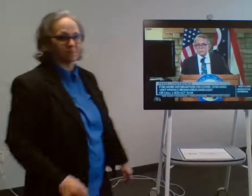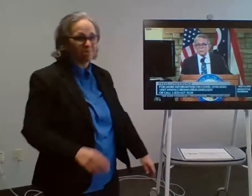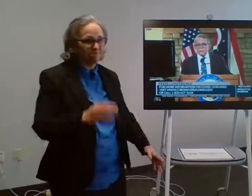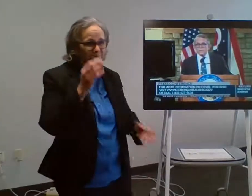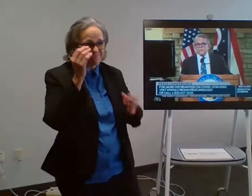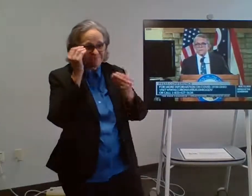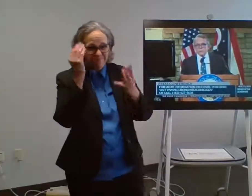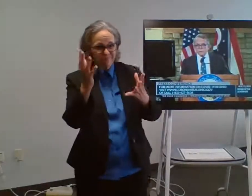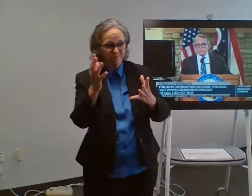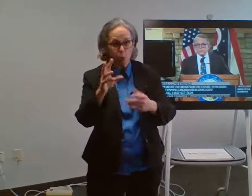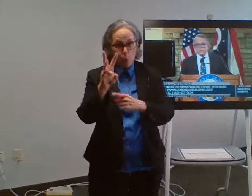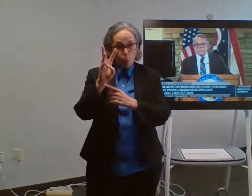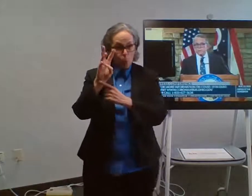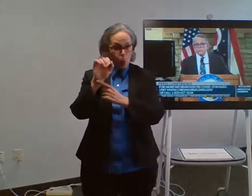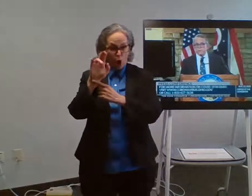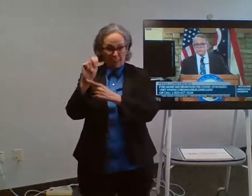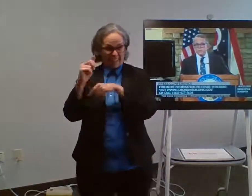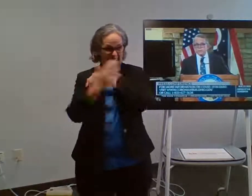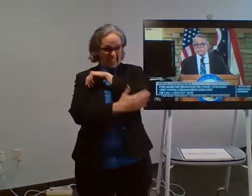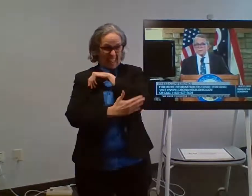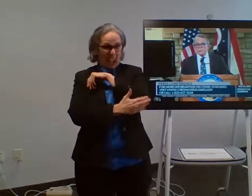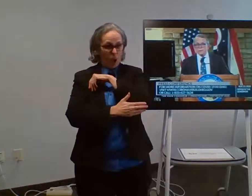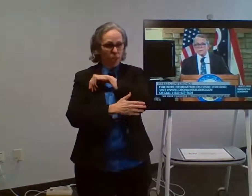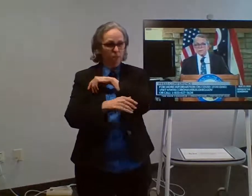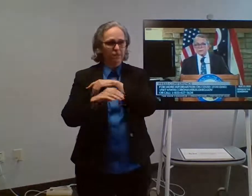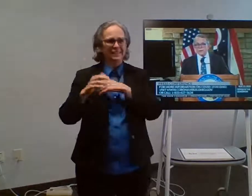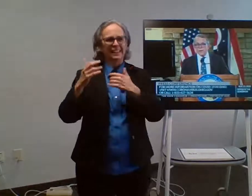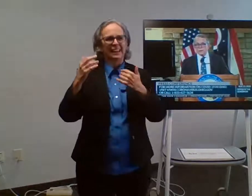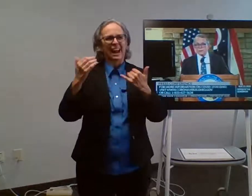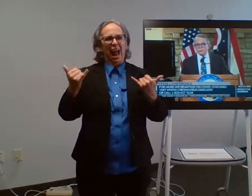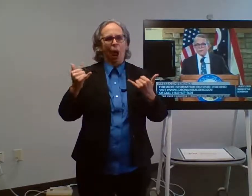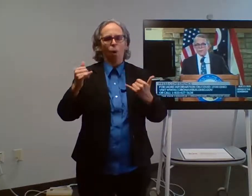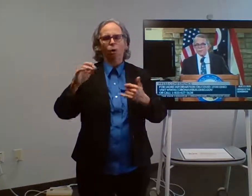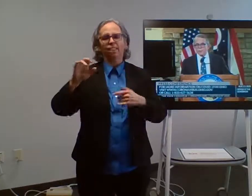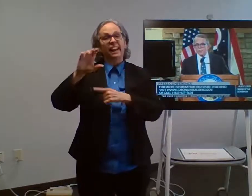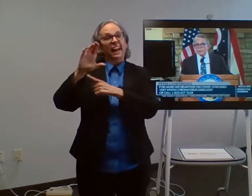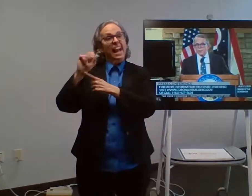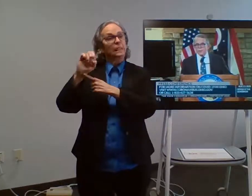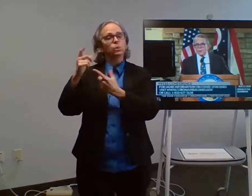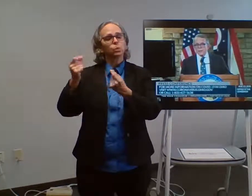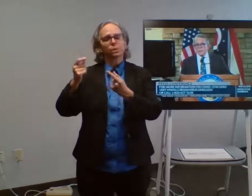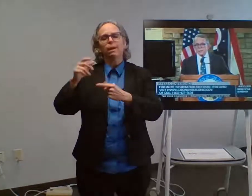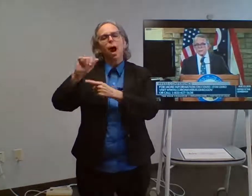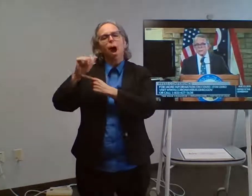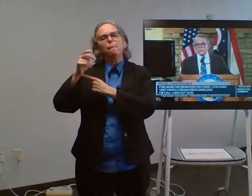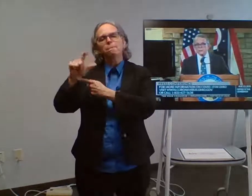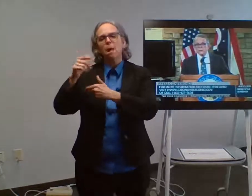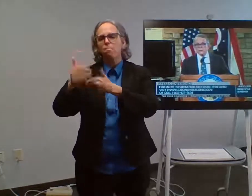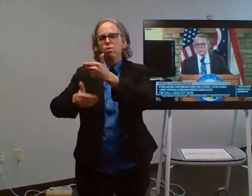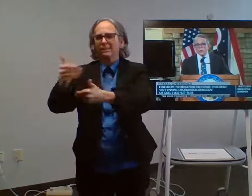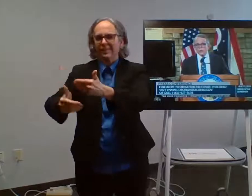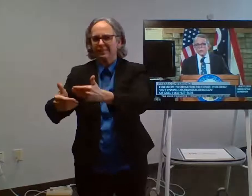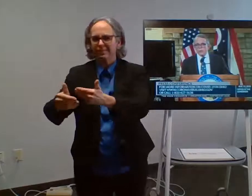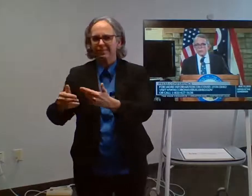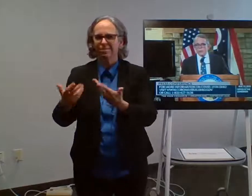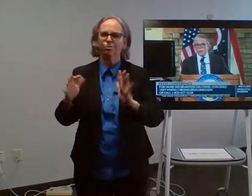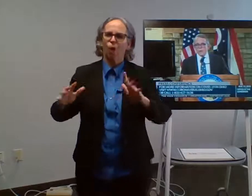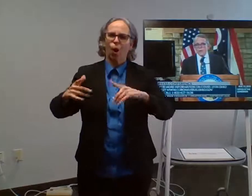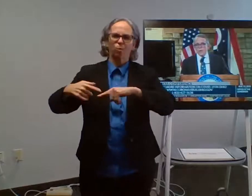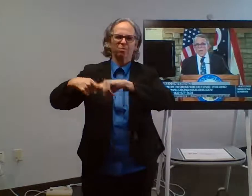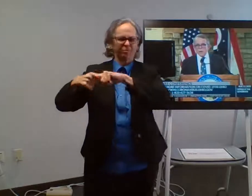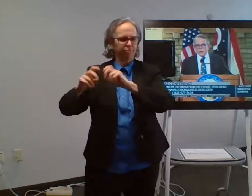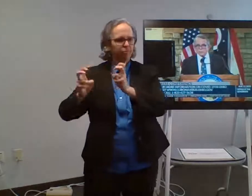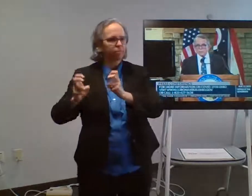Look, this is very different than high school athletes playing. What this is bringing